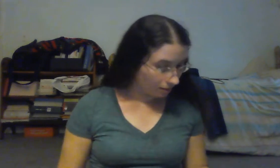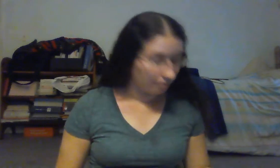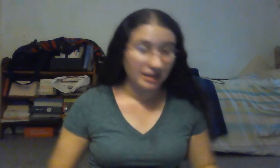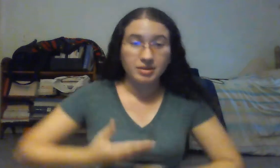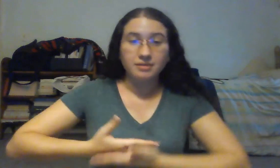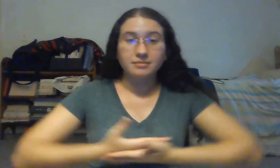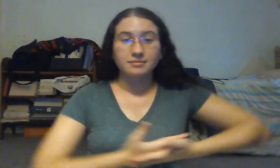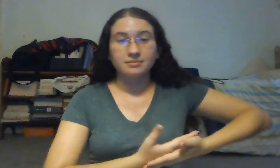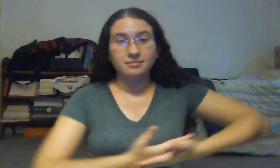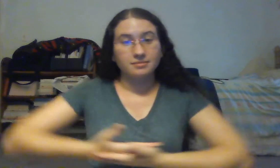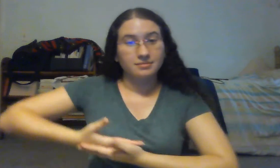Baby.